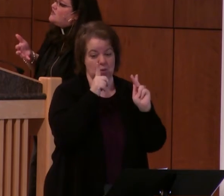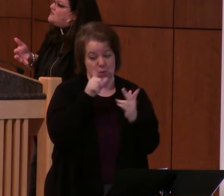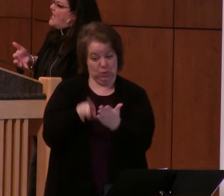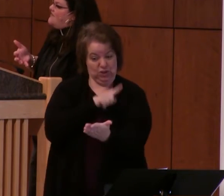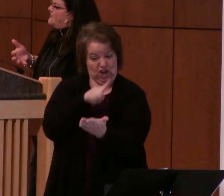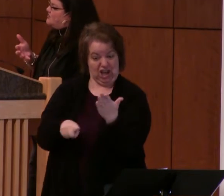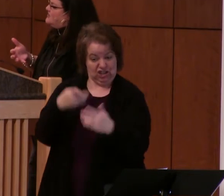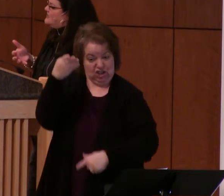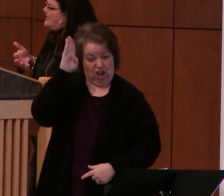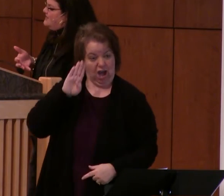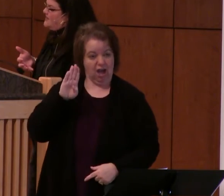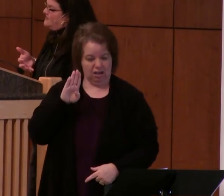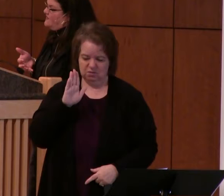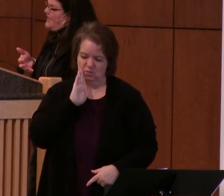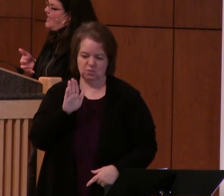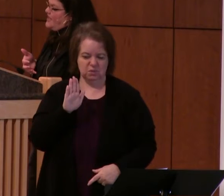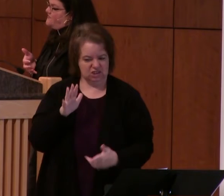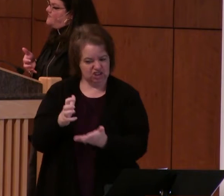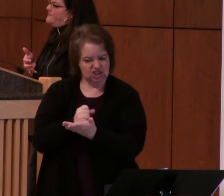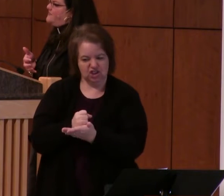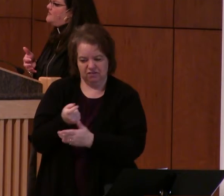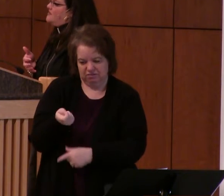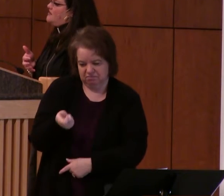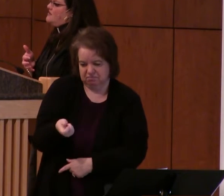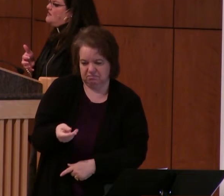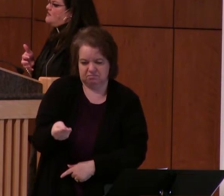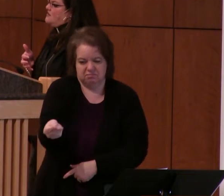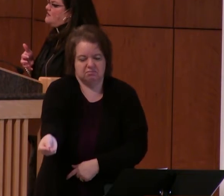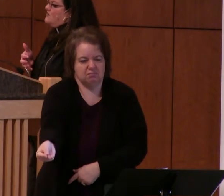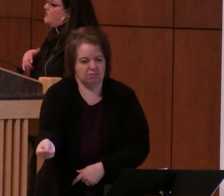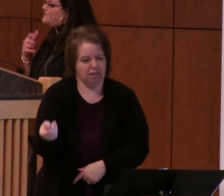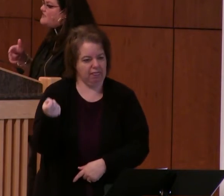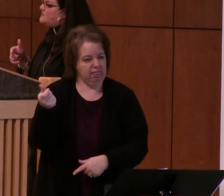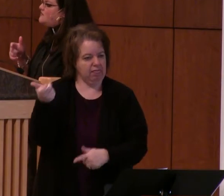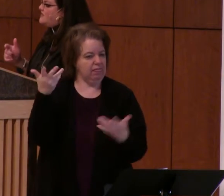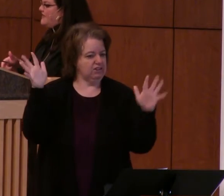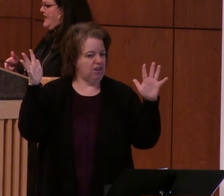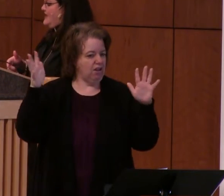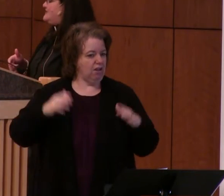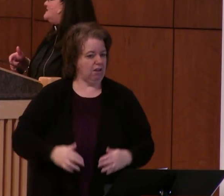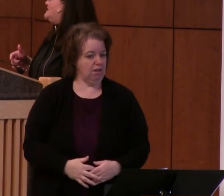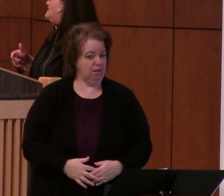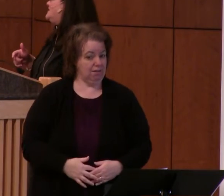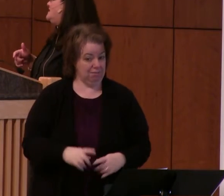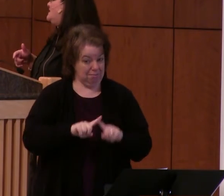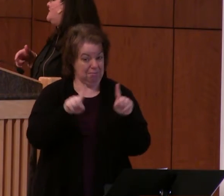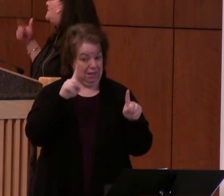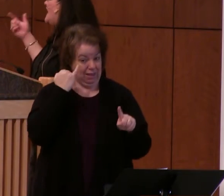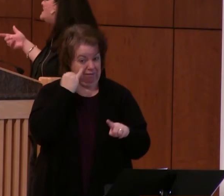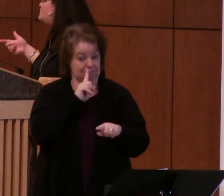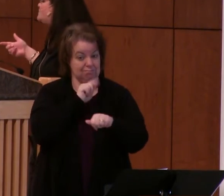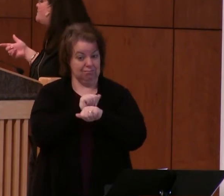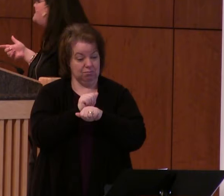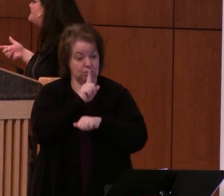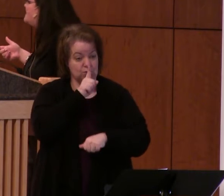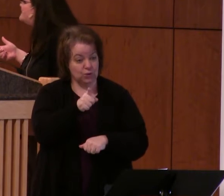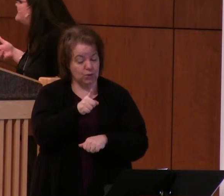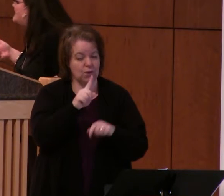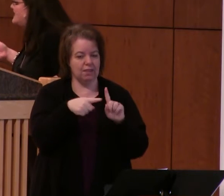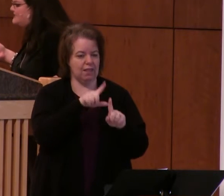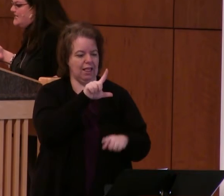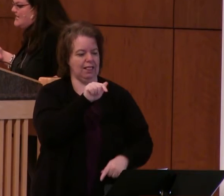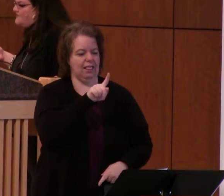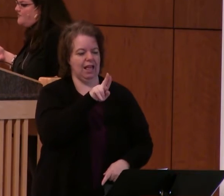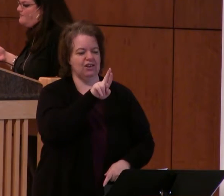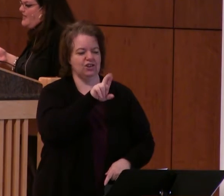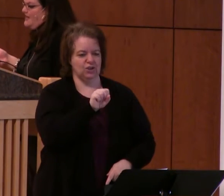so they deserve to have just the tiny bit that they have. Well, if this were the case, then Lazarus would be